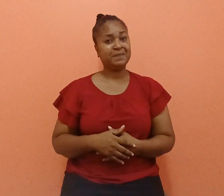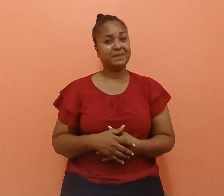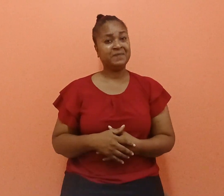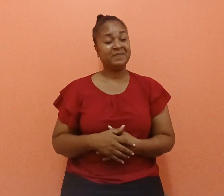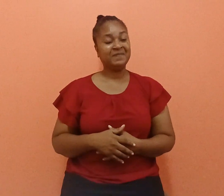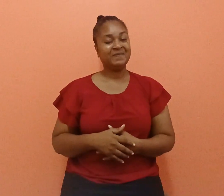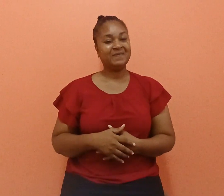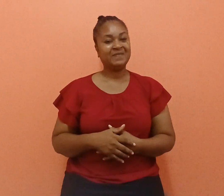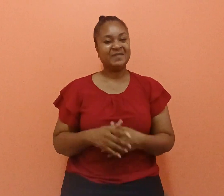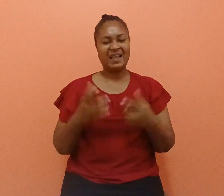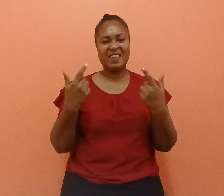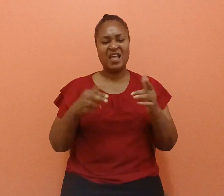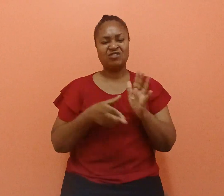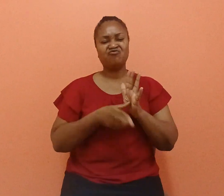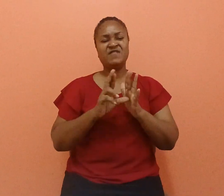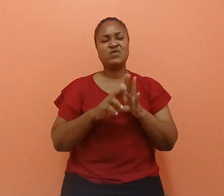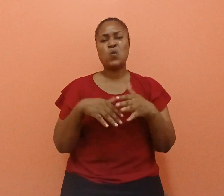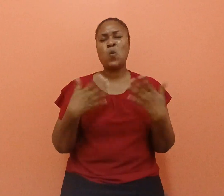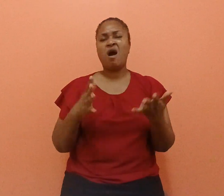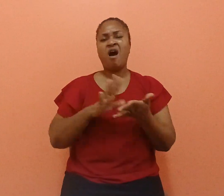Let's review what we learned.